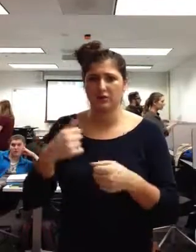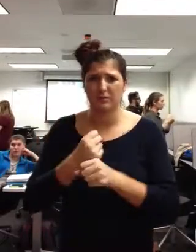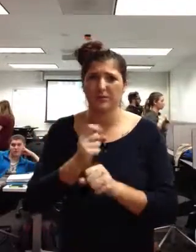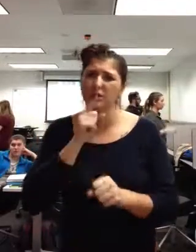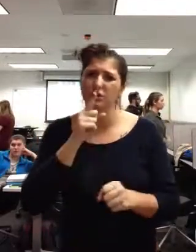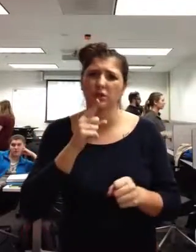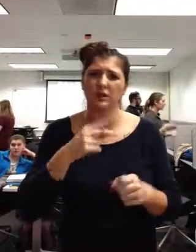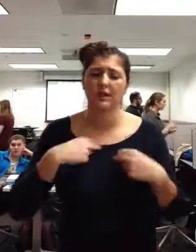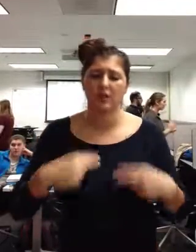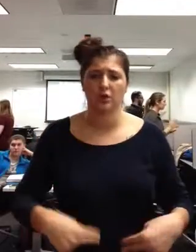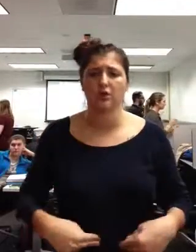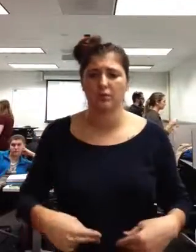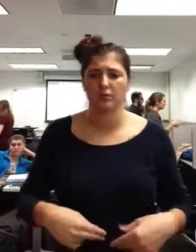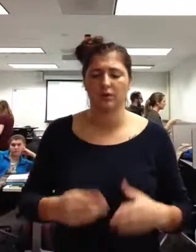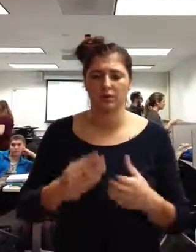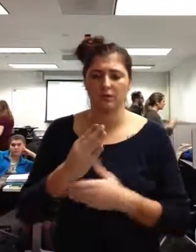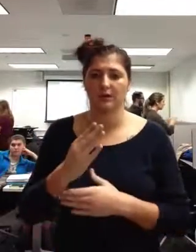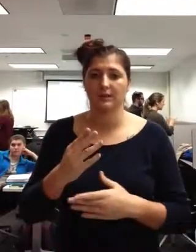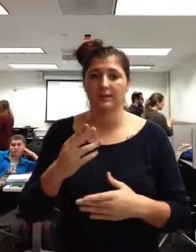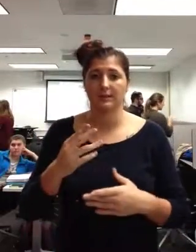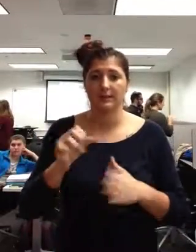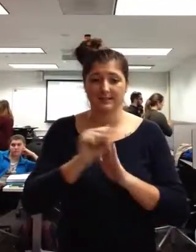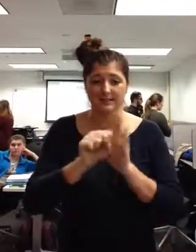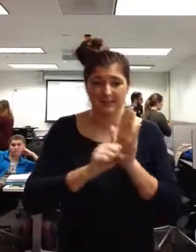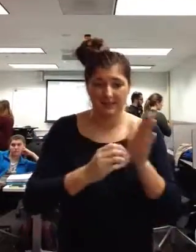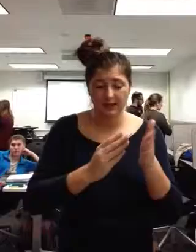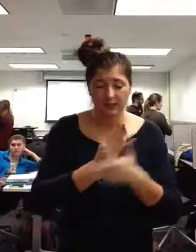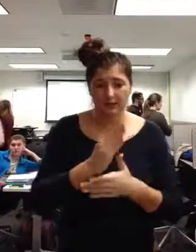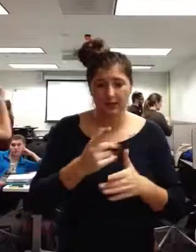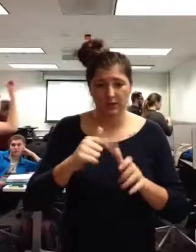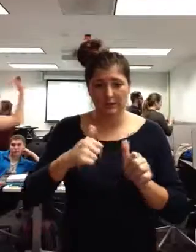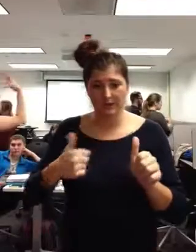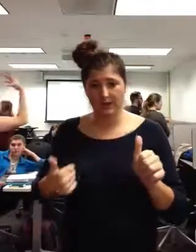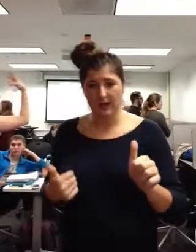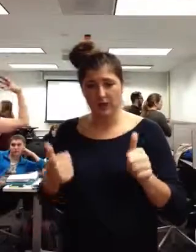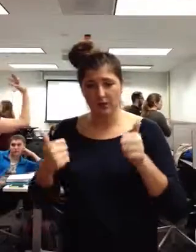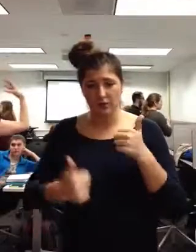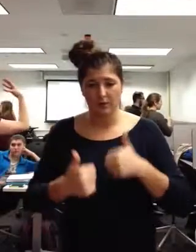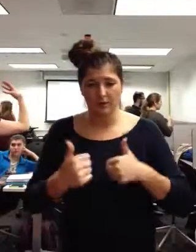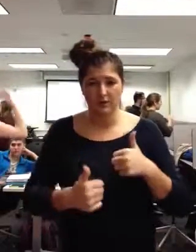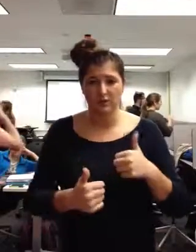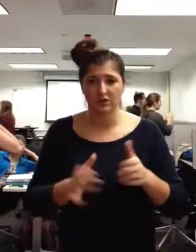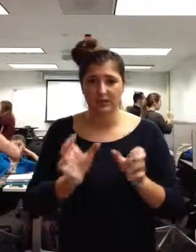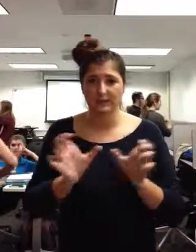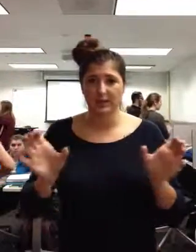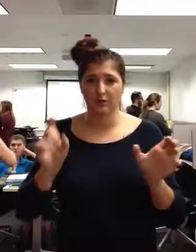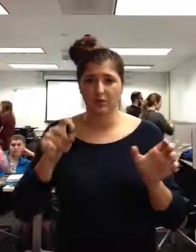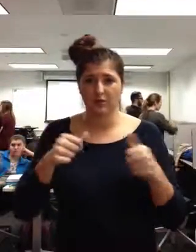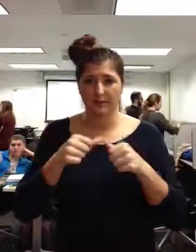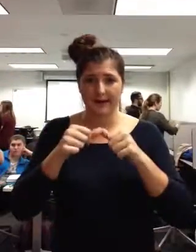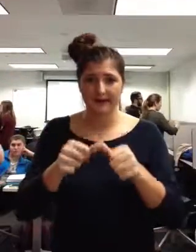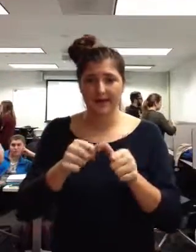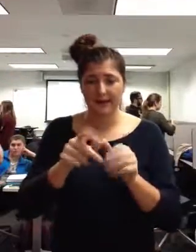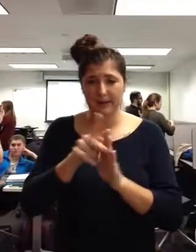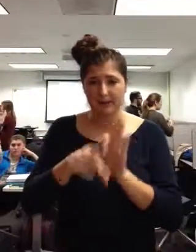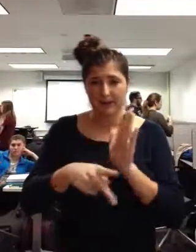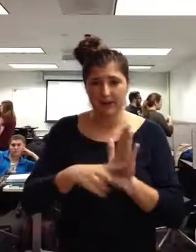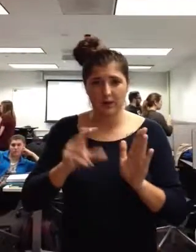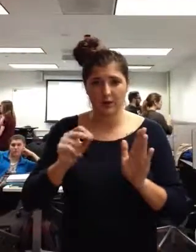In other words, states' rights is the shelter behind which Southern segregationists maintain their policies, and we ought no longer to permit them to do